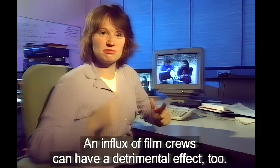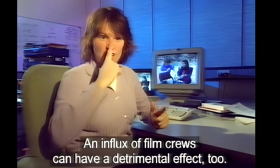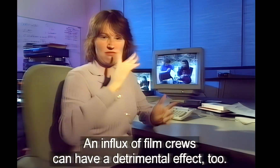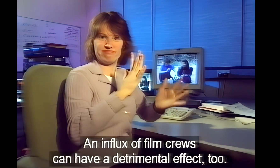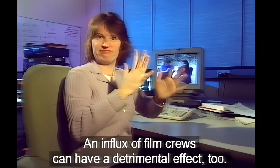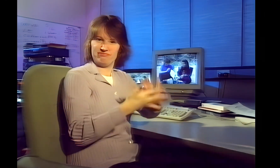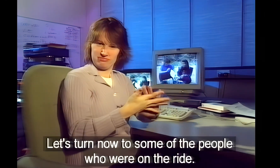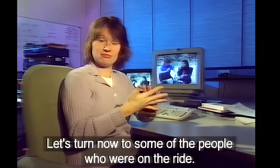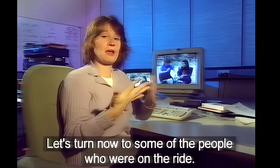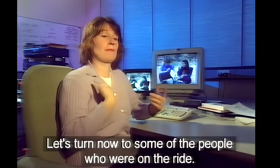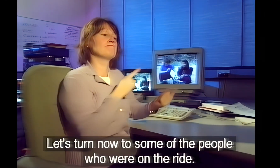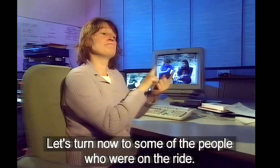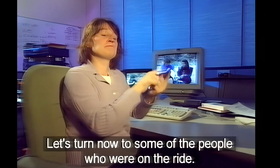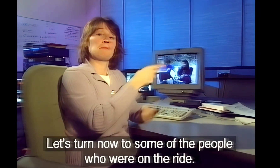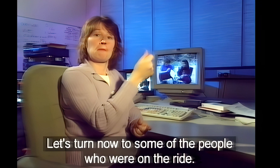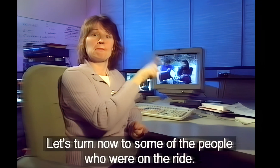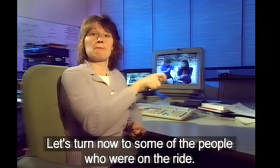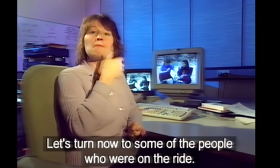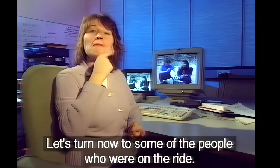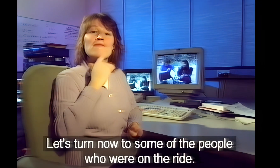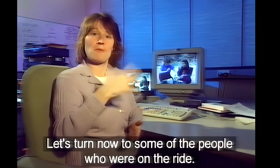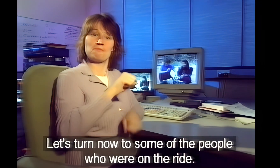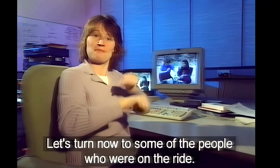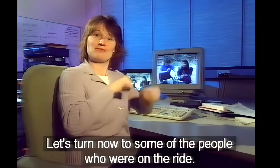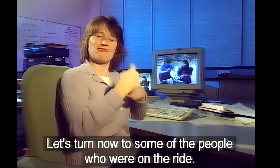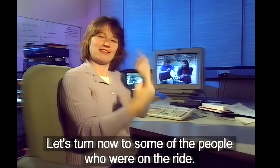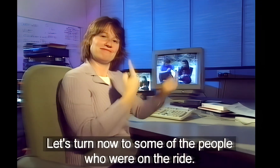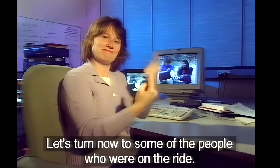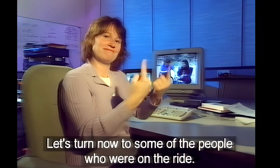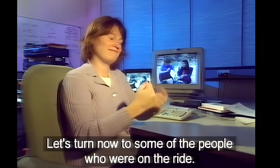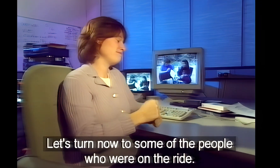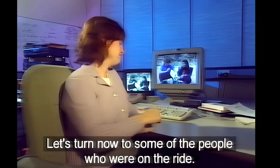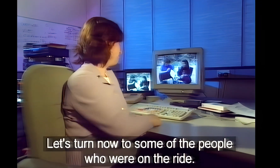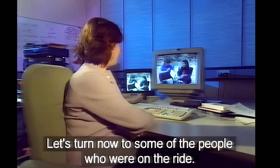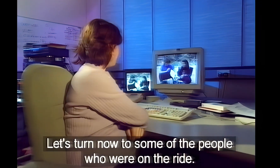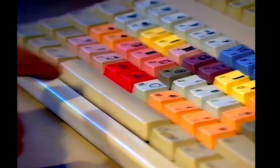can have a detrimental effect too. Let's turn now to some of the people who were on the ride.